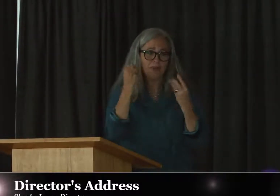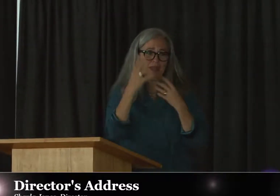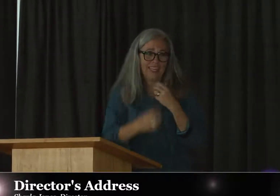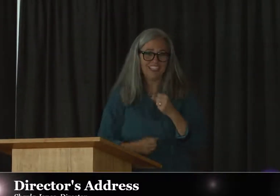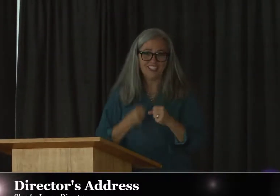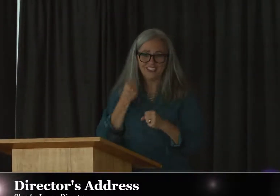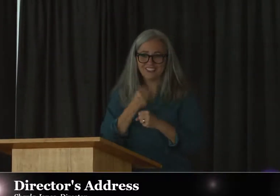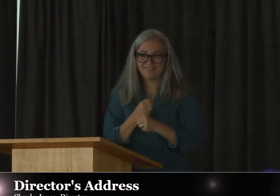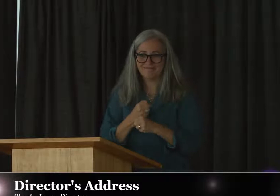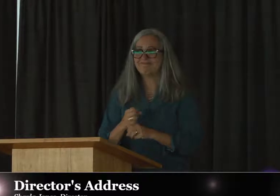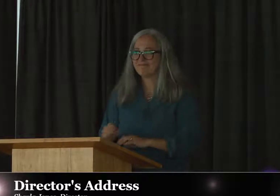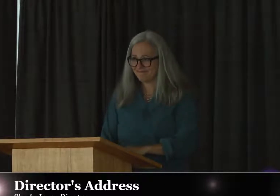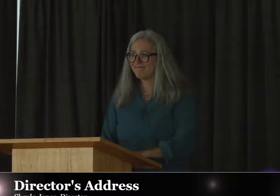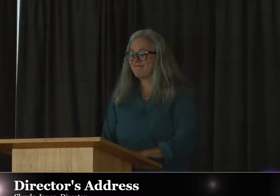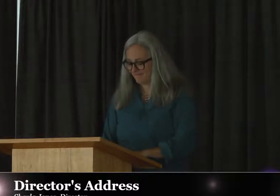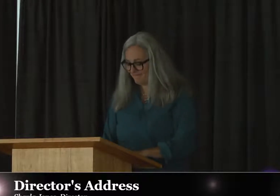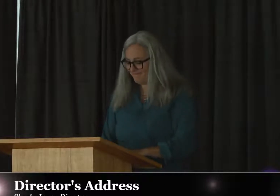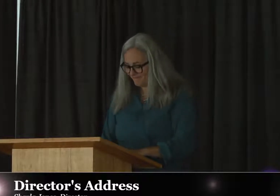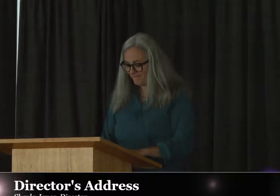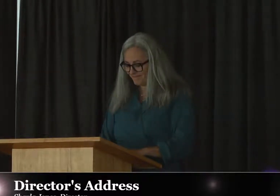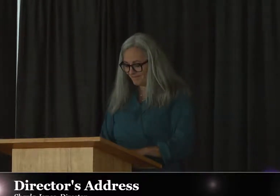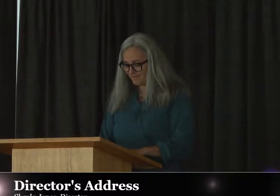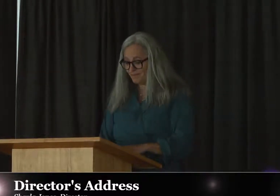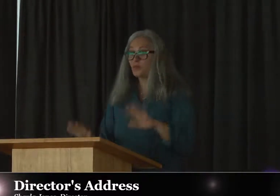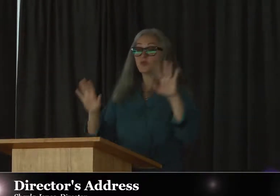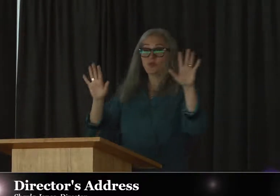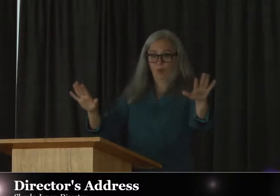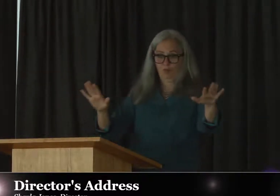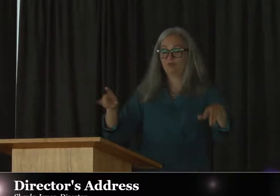And we loved being your partner over these many years. So,